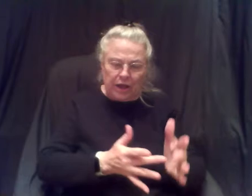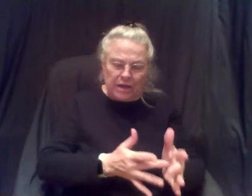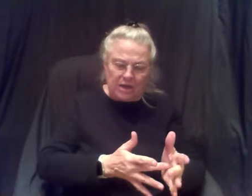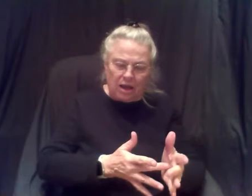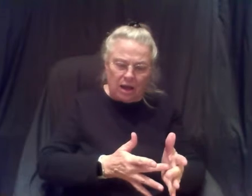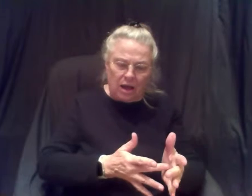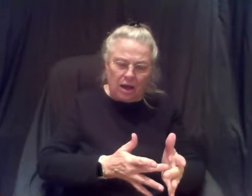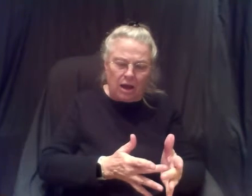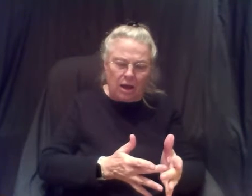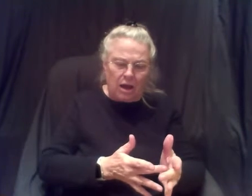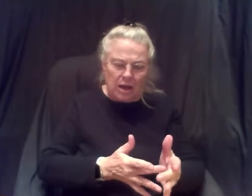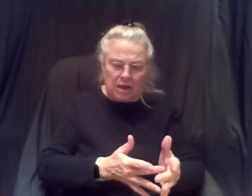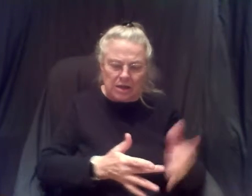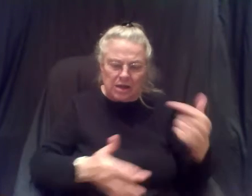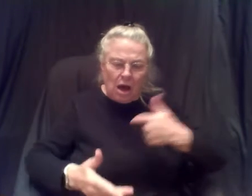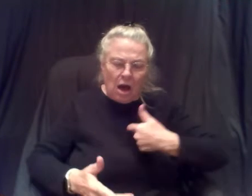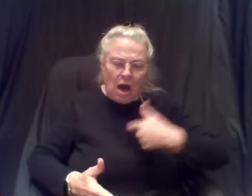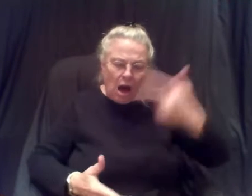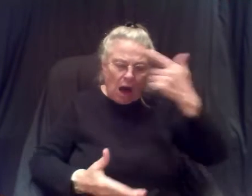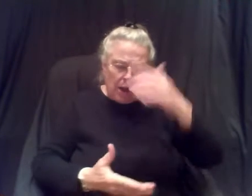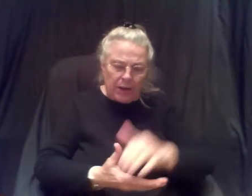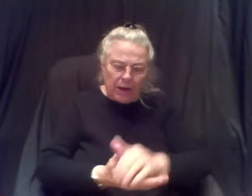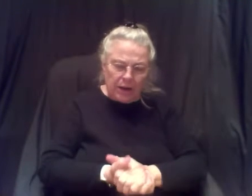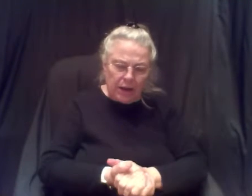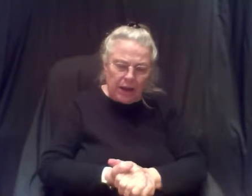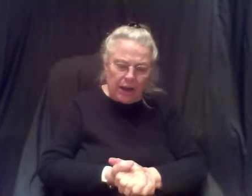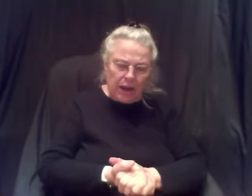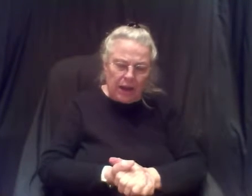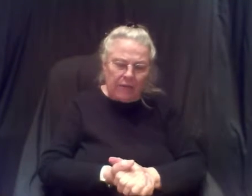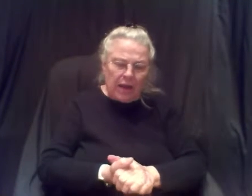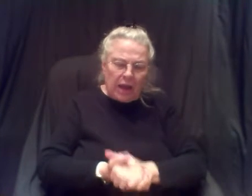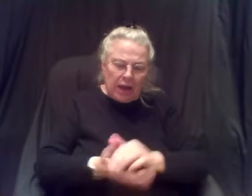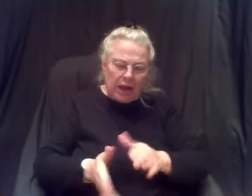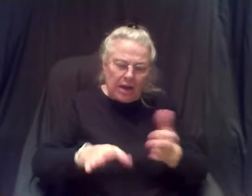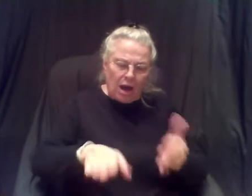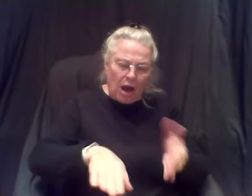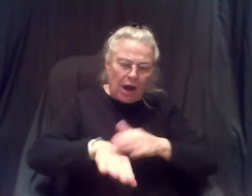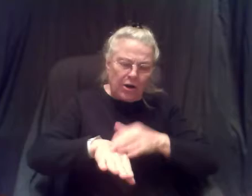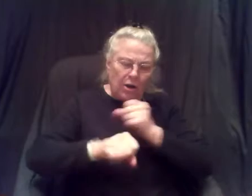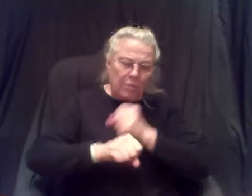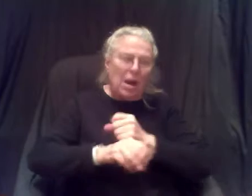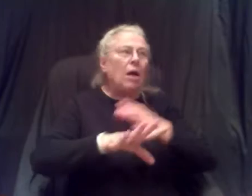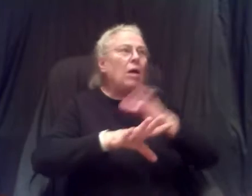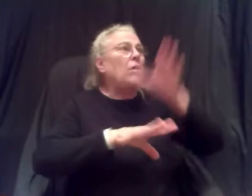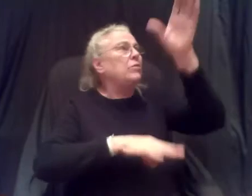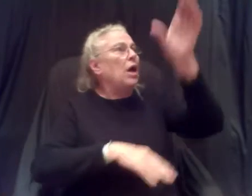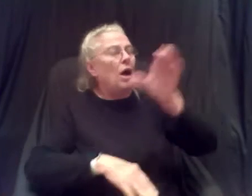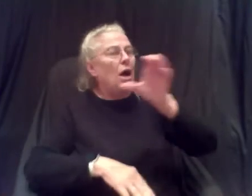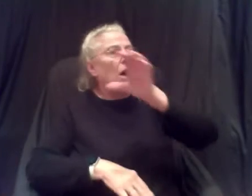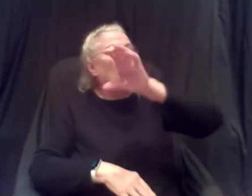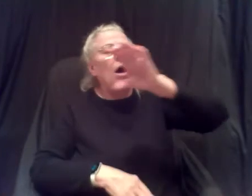believe in the one they call Jesus. I believe he died on Mount